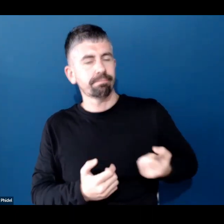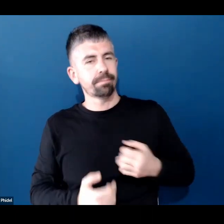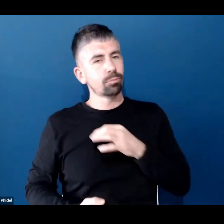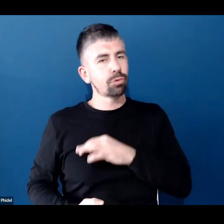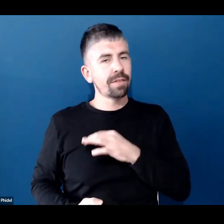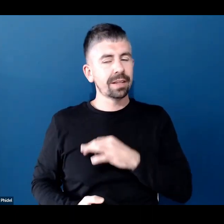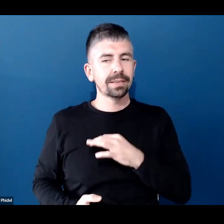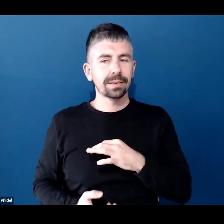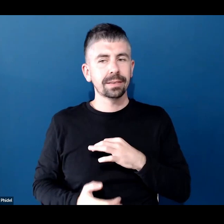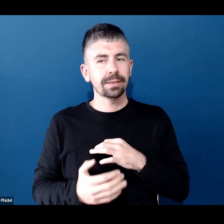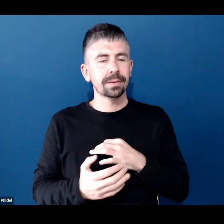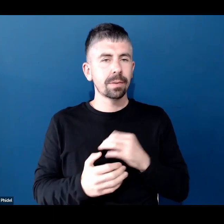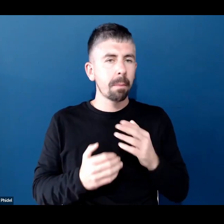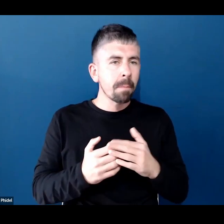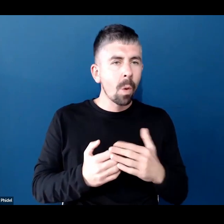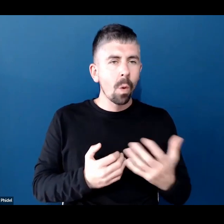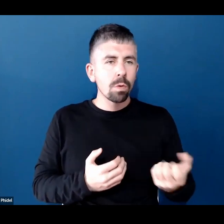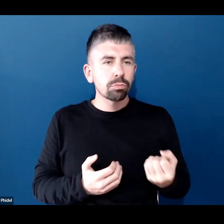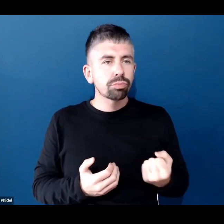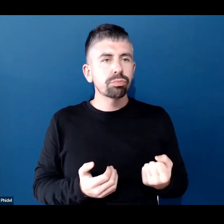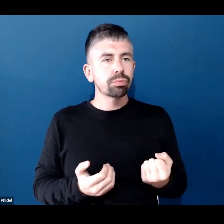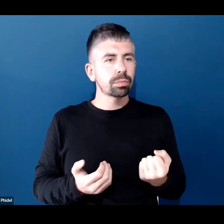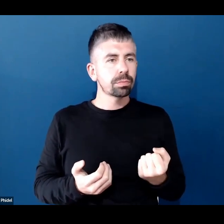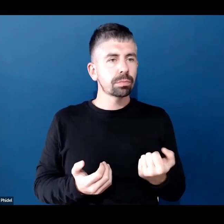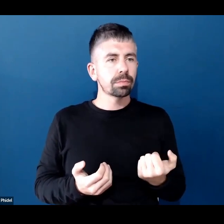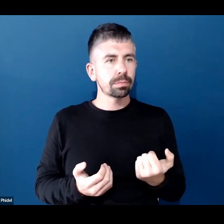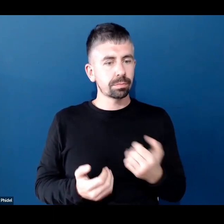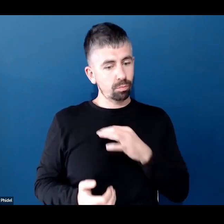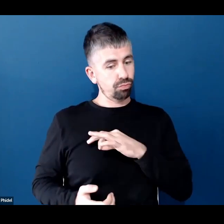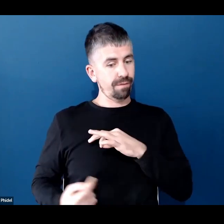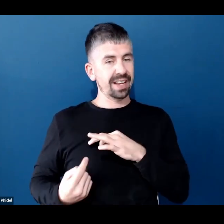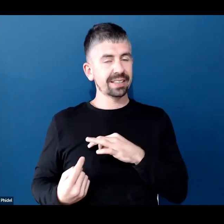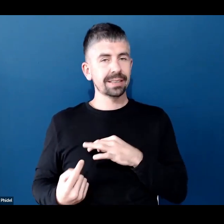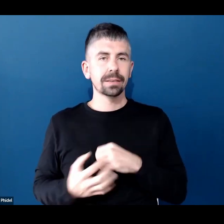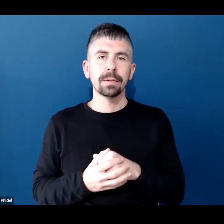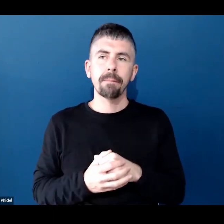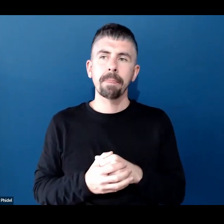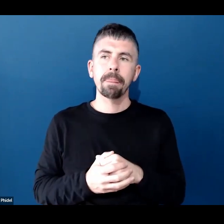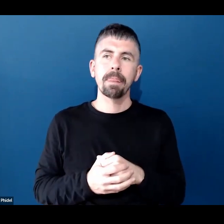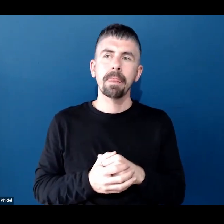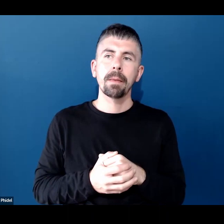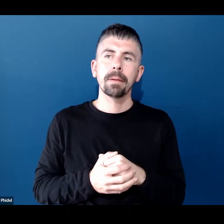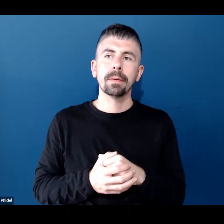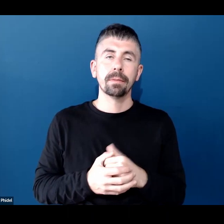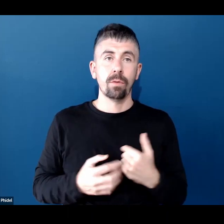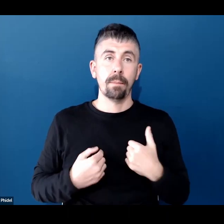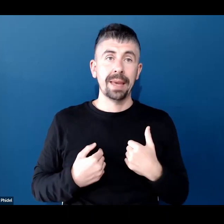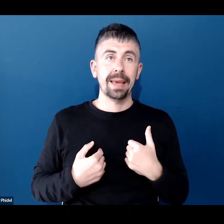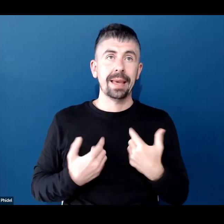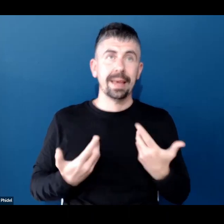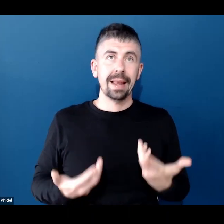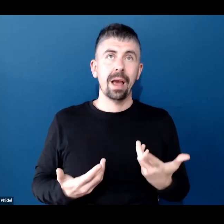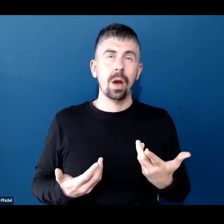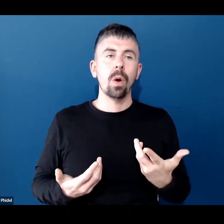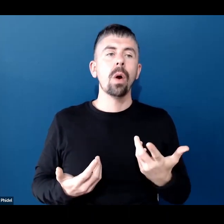maximization or getting you know, profits largely. So how, I guess for me, that's the big clincher,